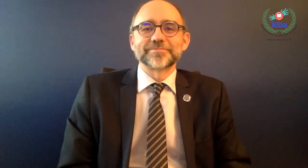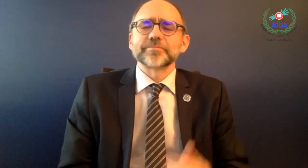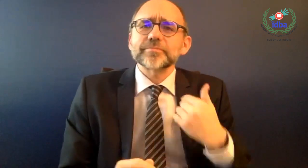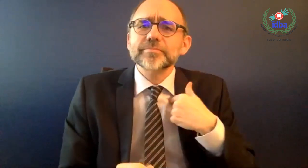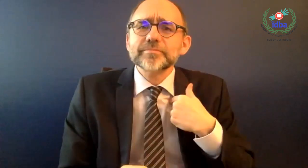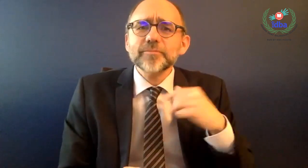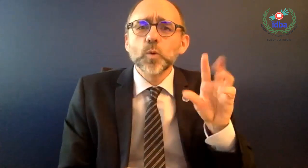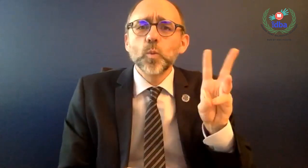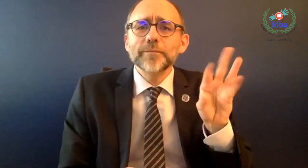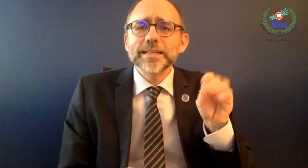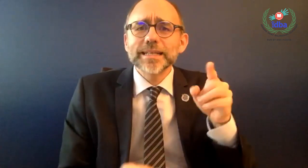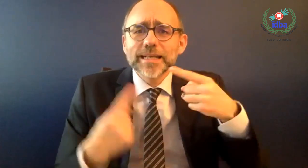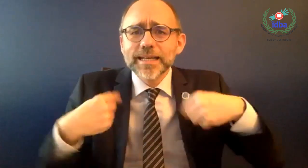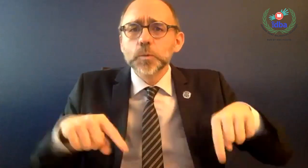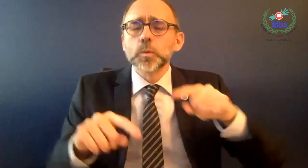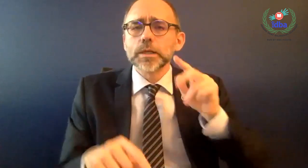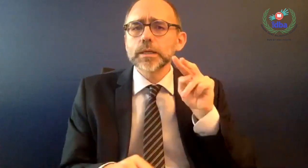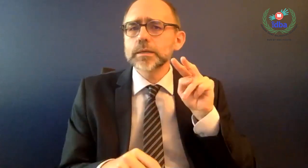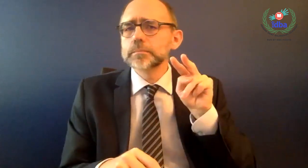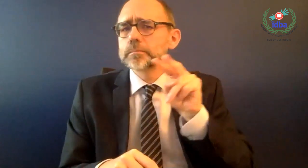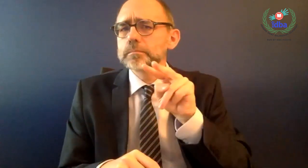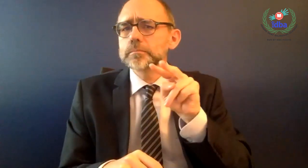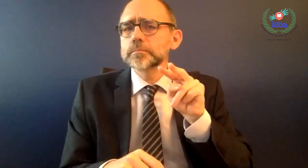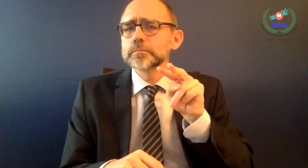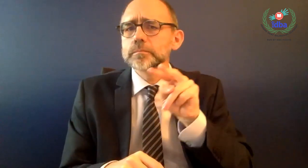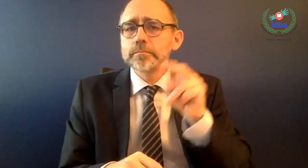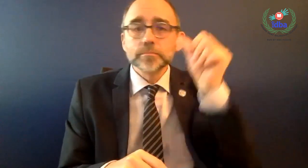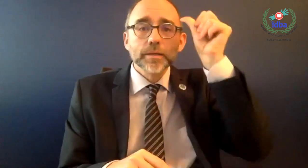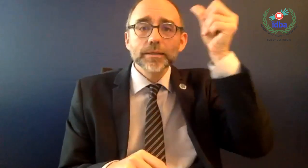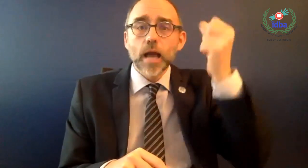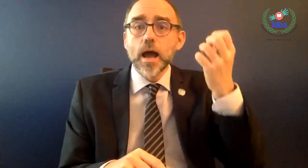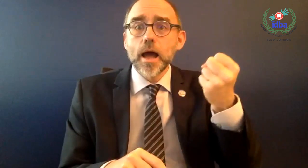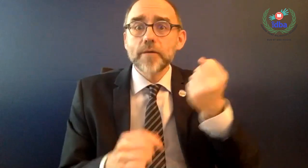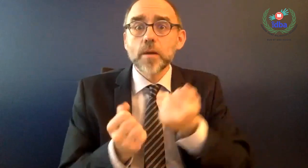In World Federation of the Deaf,